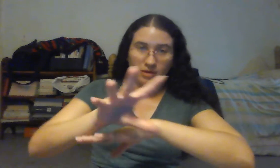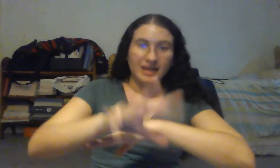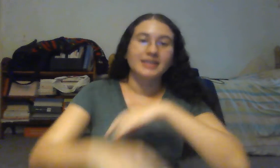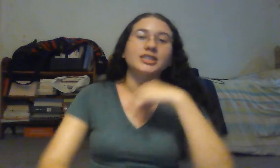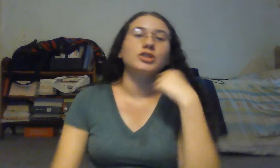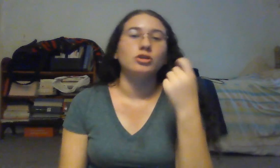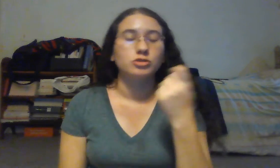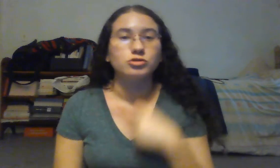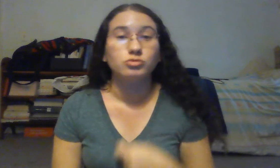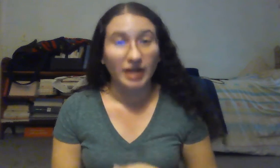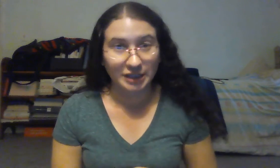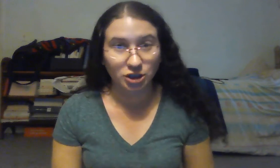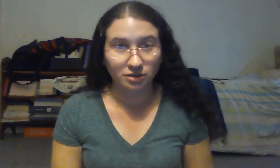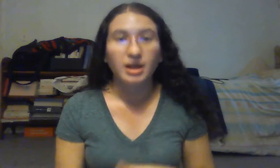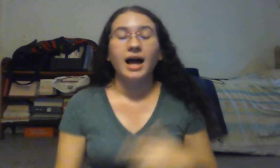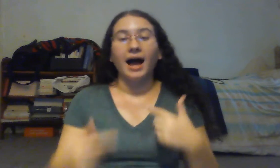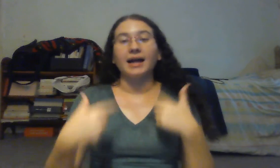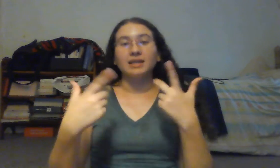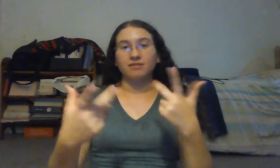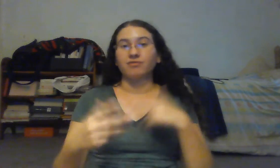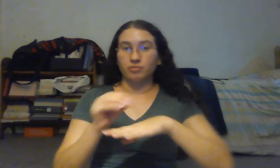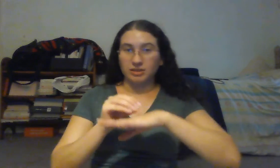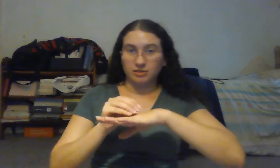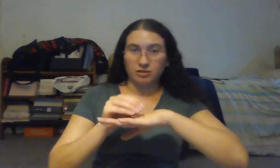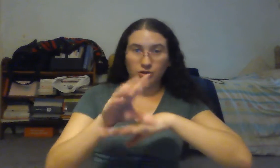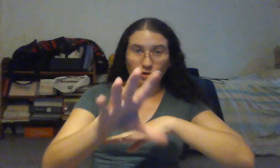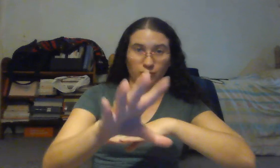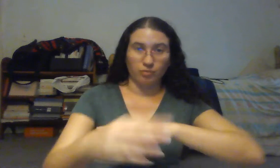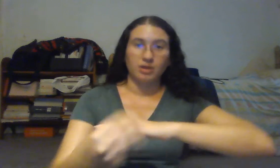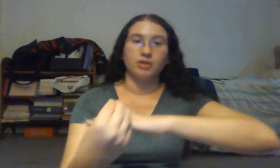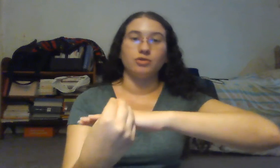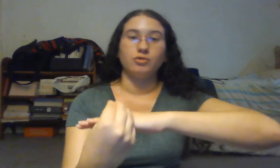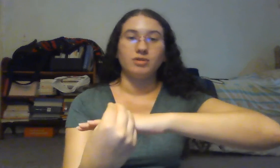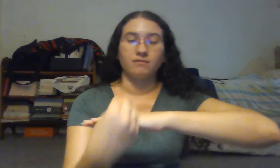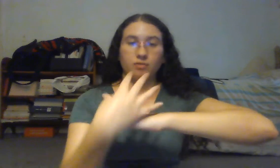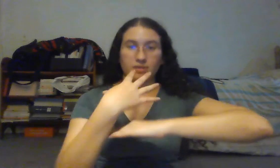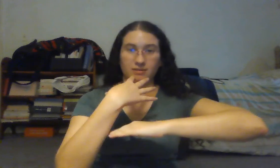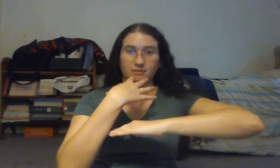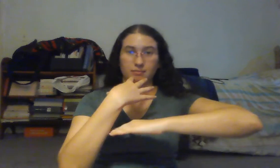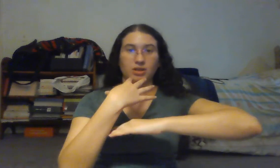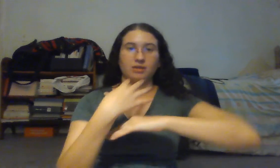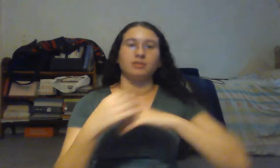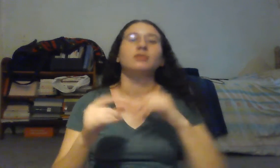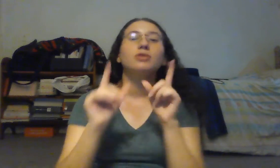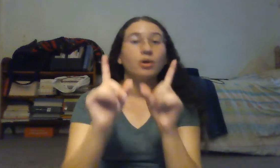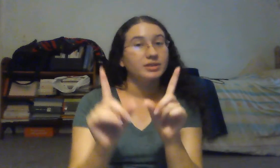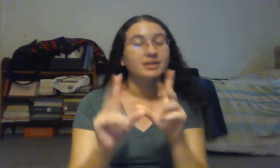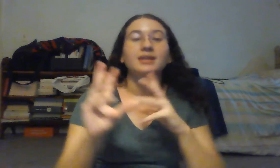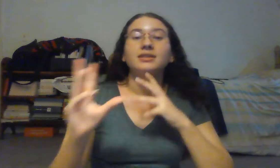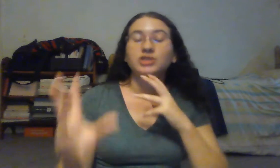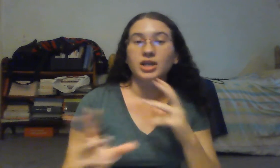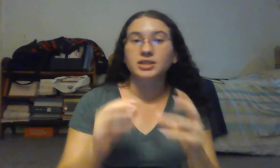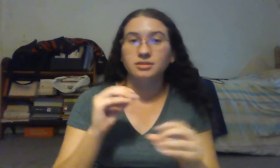And this is also directional. I influence you. You influence me. You notice the change in